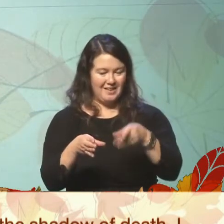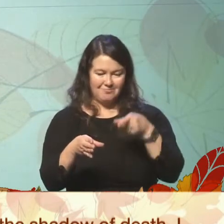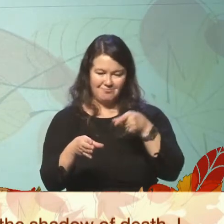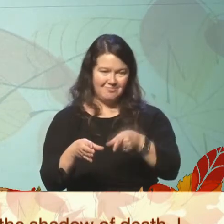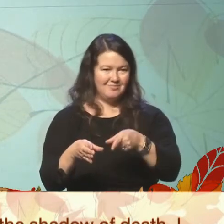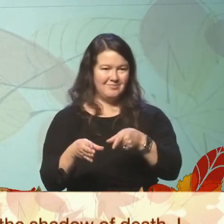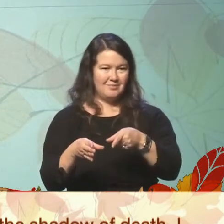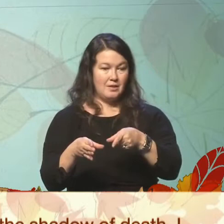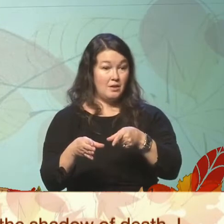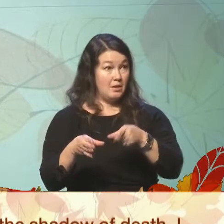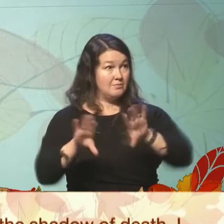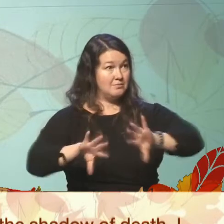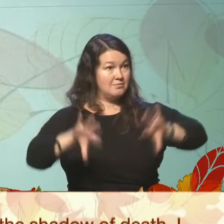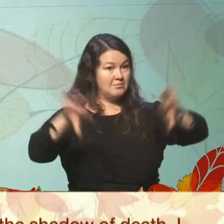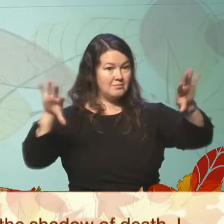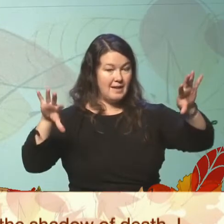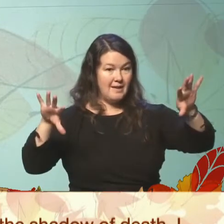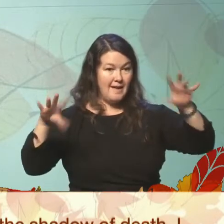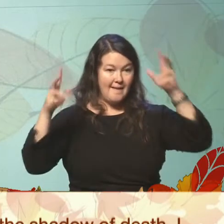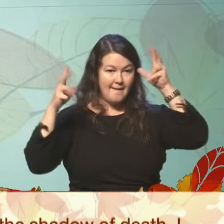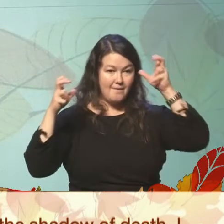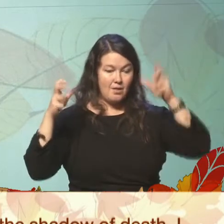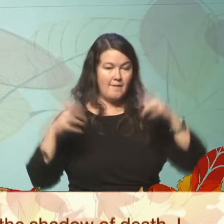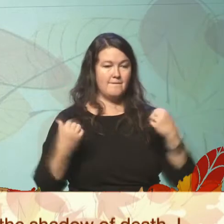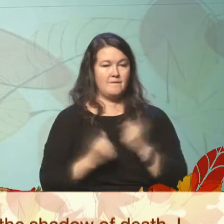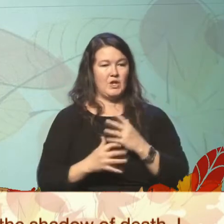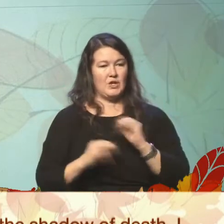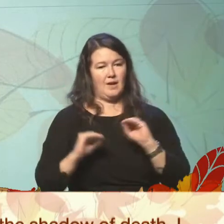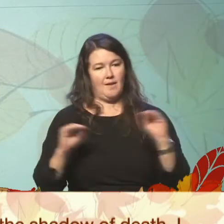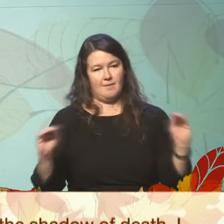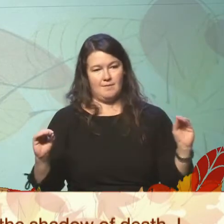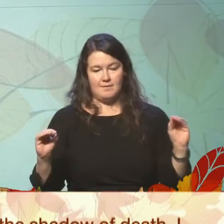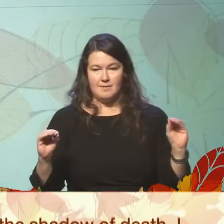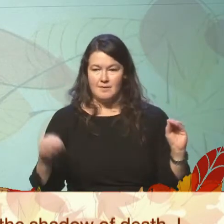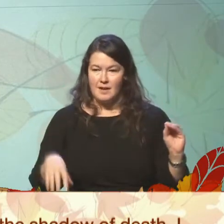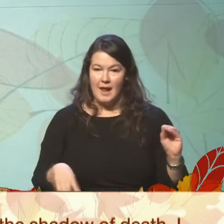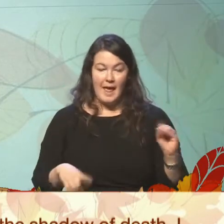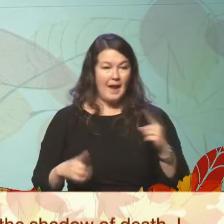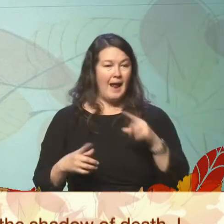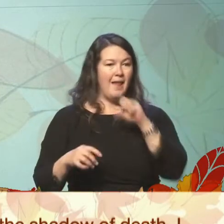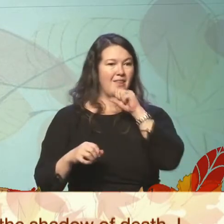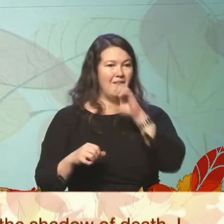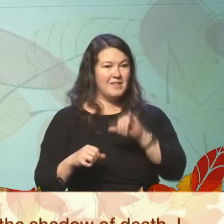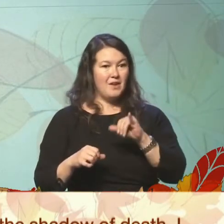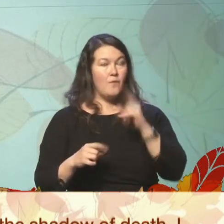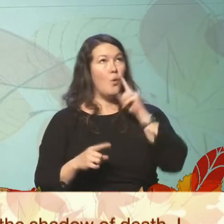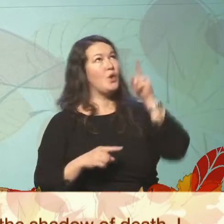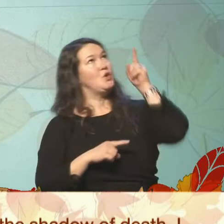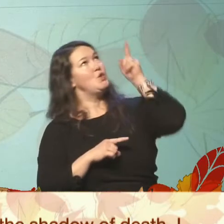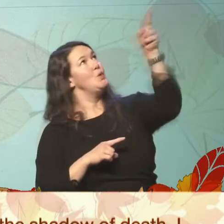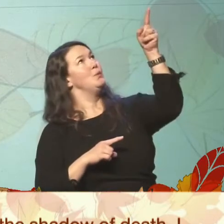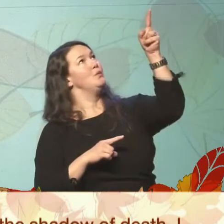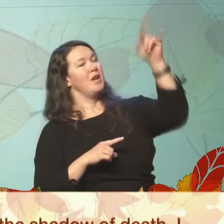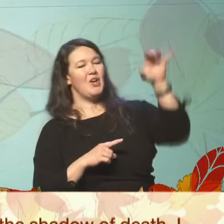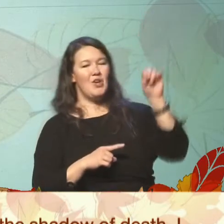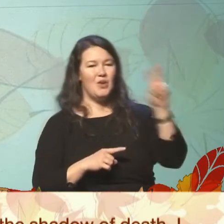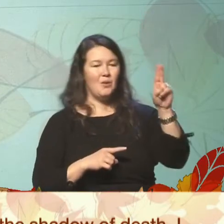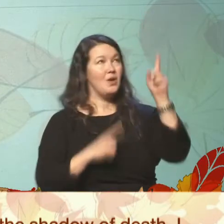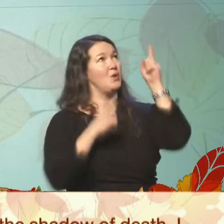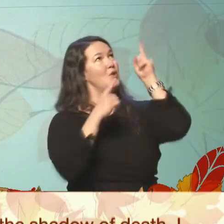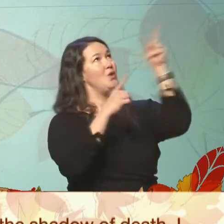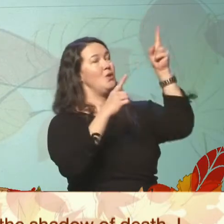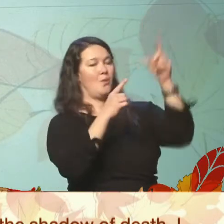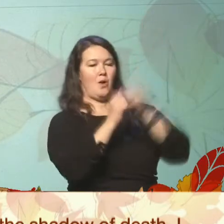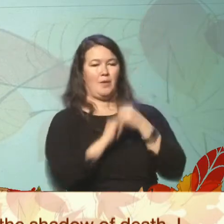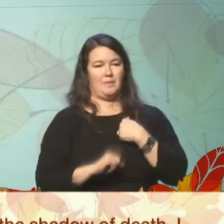don't fear the evil around me. And I love the shift, for you are with me. This is the actual center point of the poem,